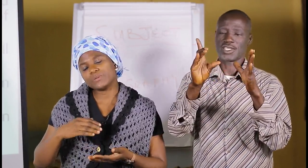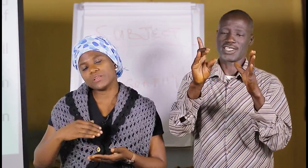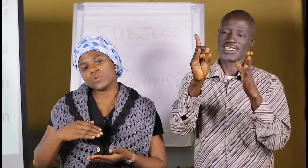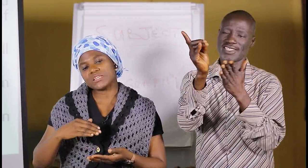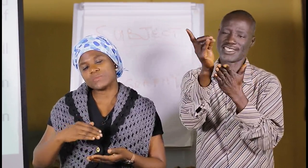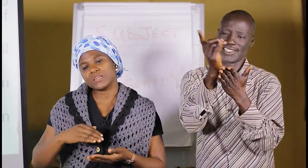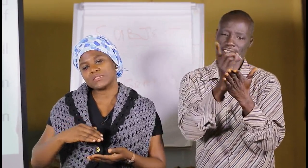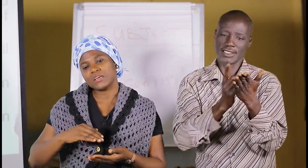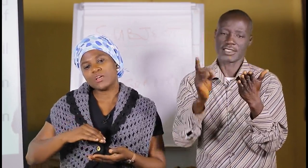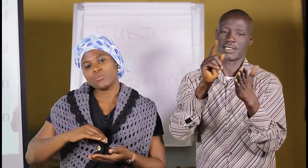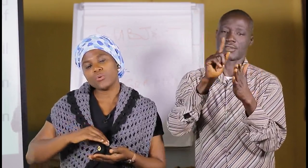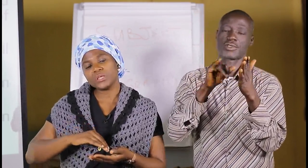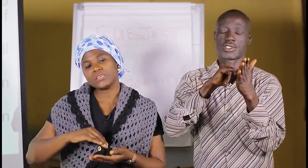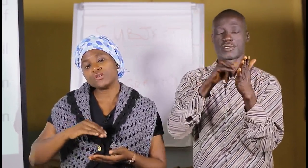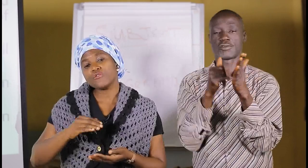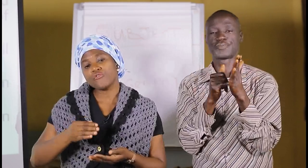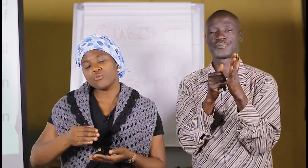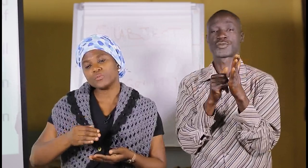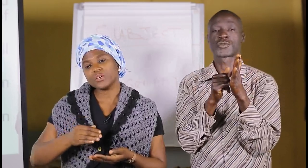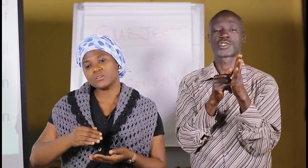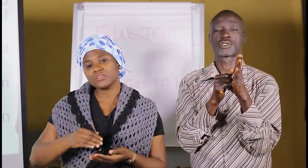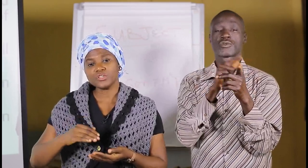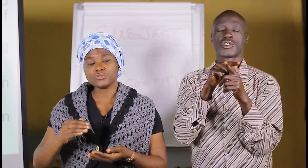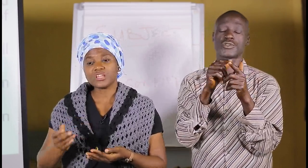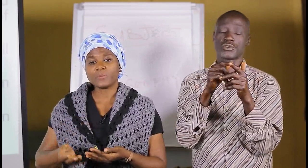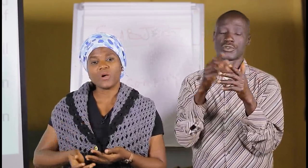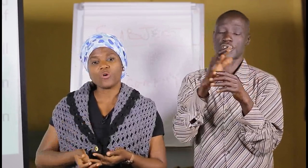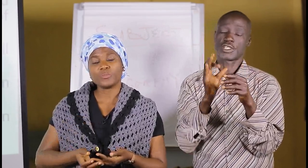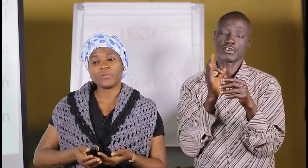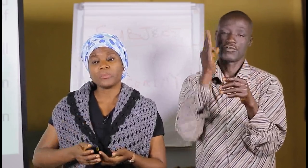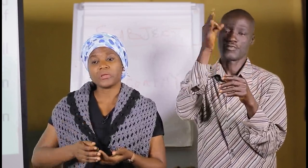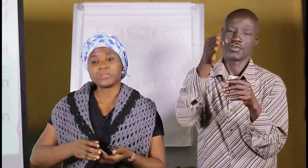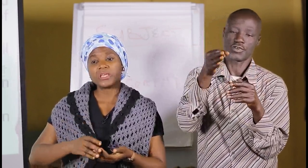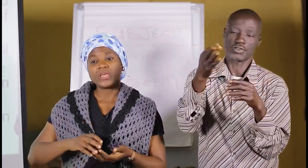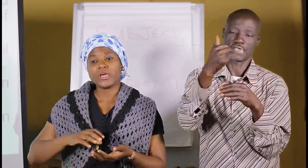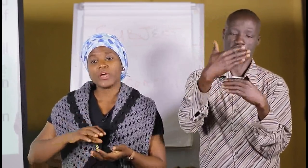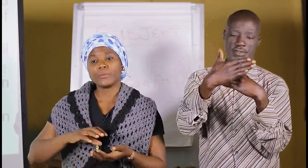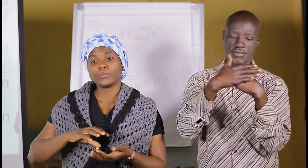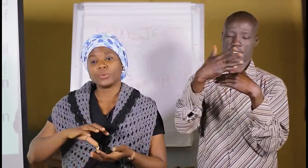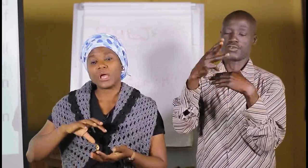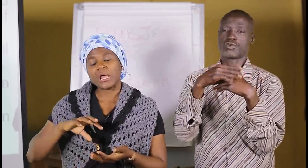will explain what it means. But when you take your forward bearing, you take the backward bearing because